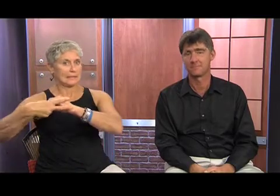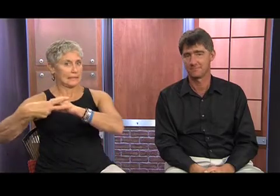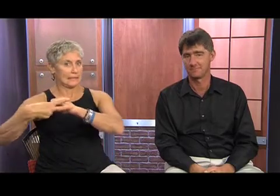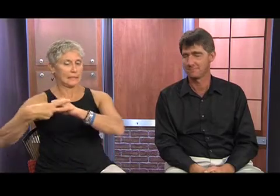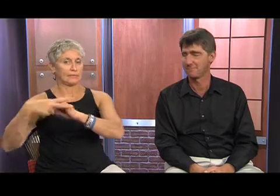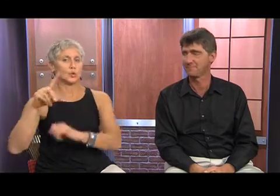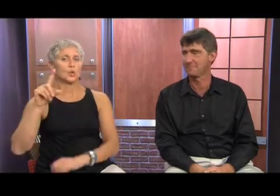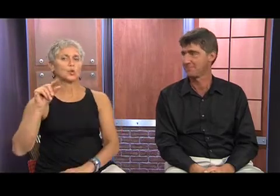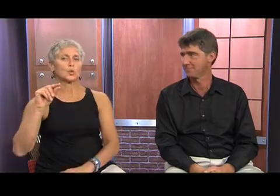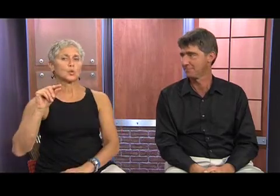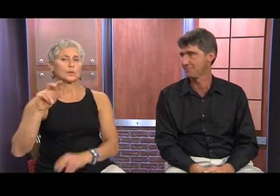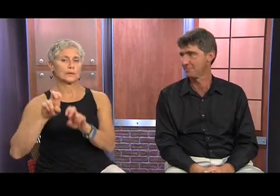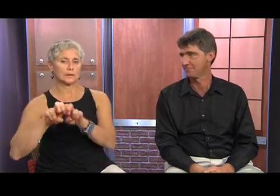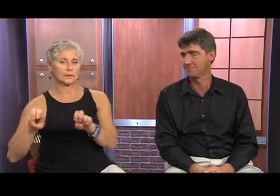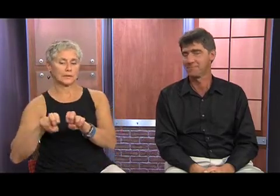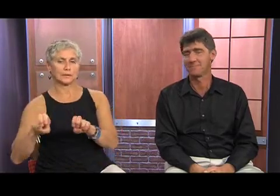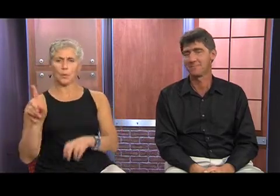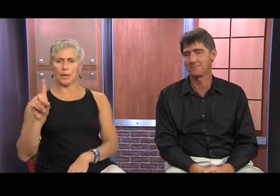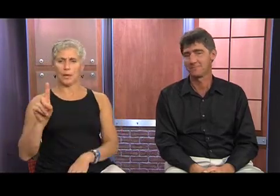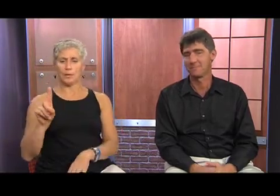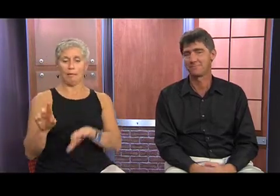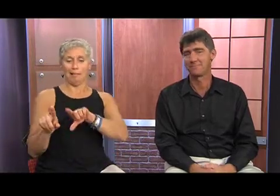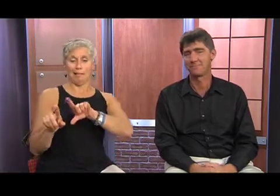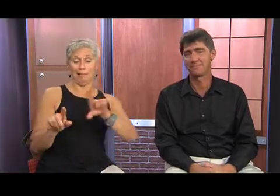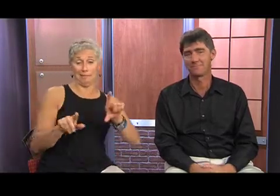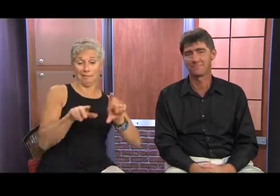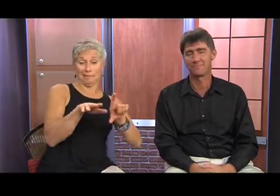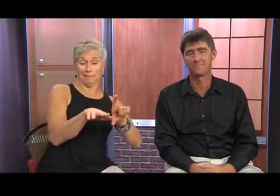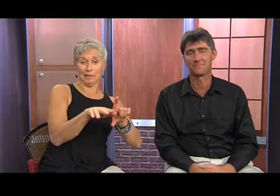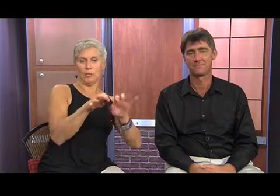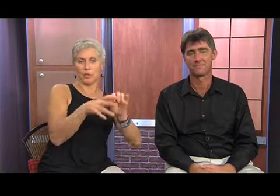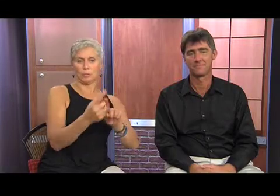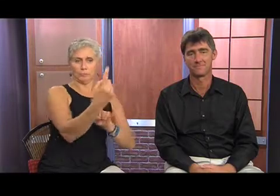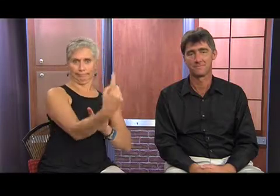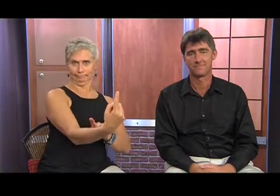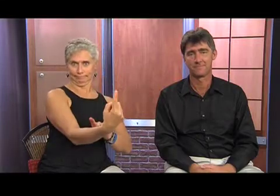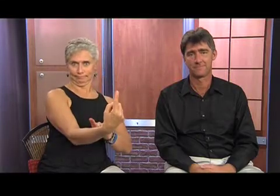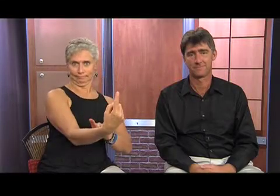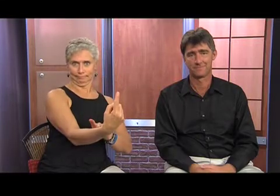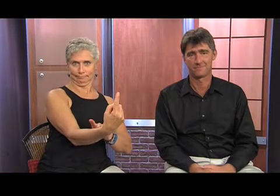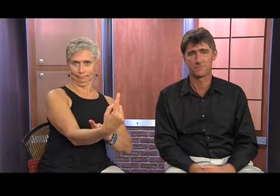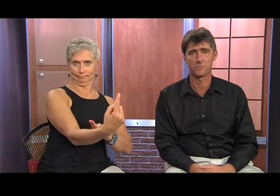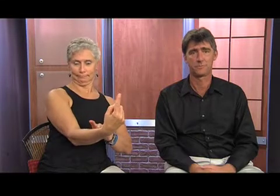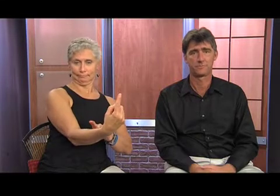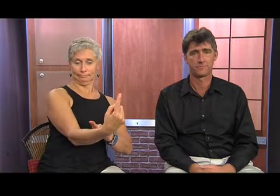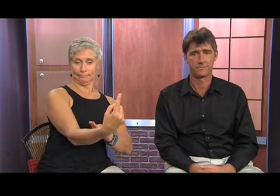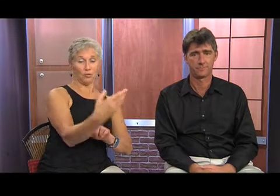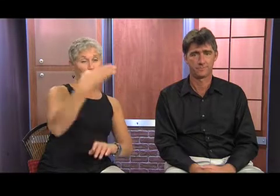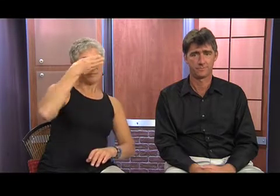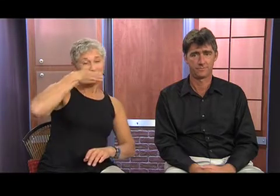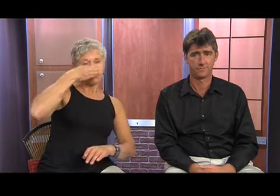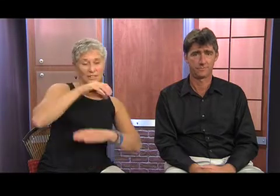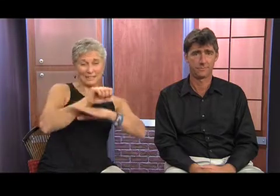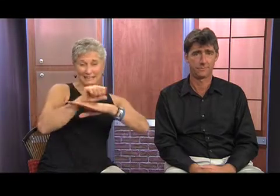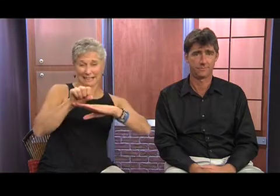orchestra on the far left, and the interpreter will be right there in front of the stage, right in front of